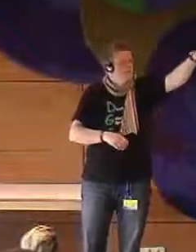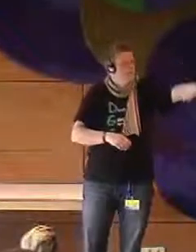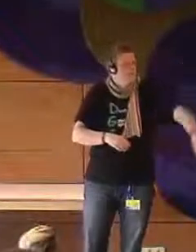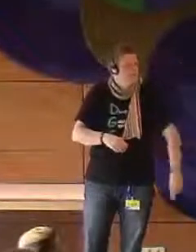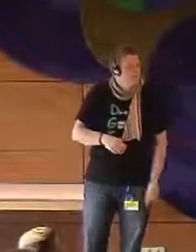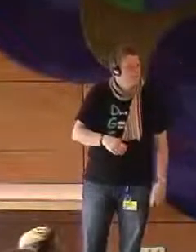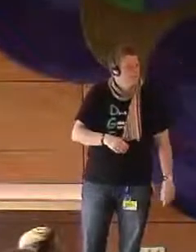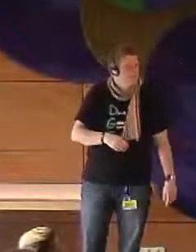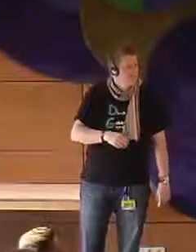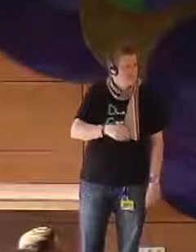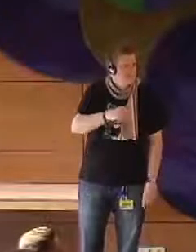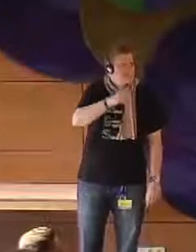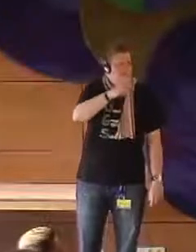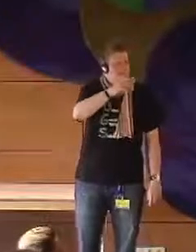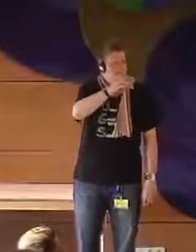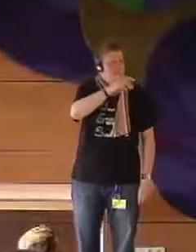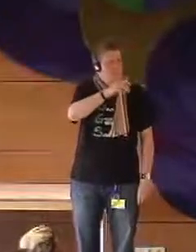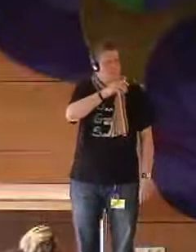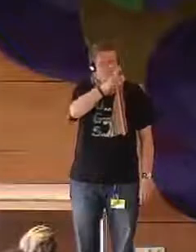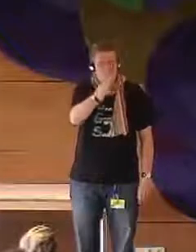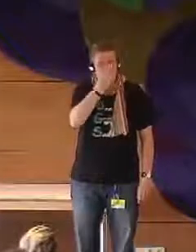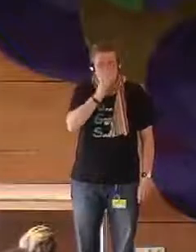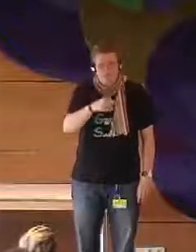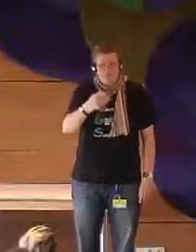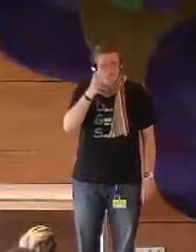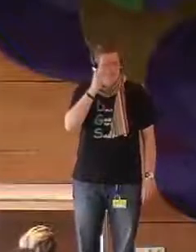You measure the testosterone level, because actually you can tell.